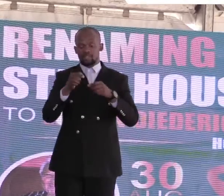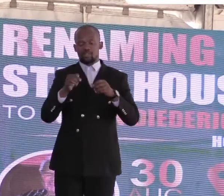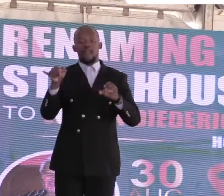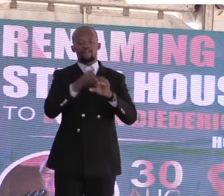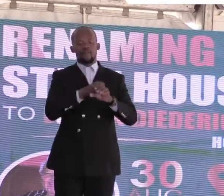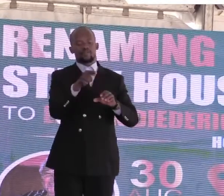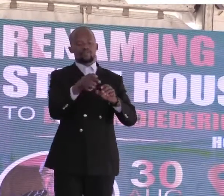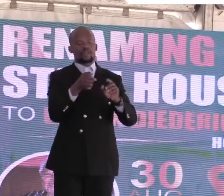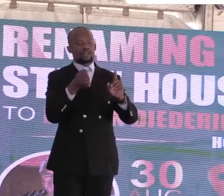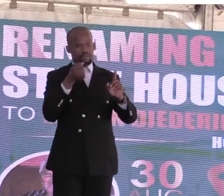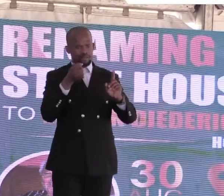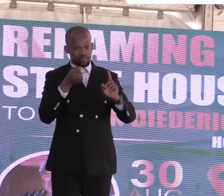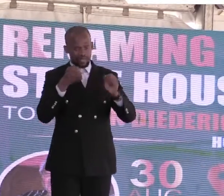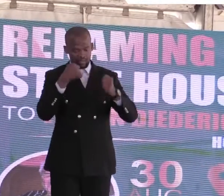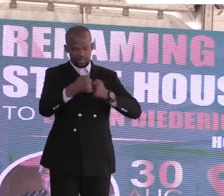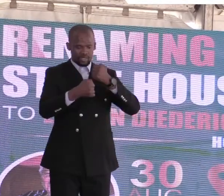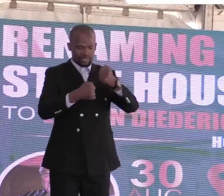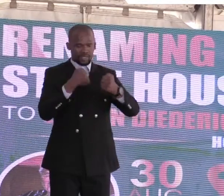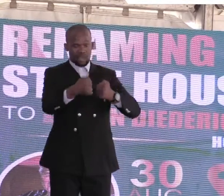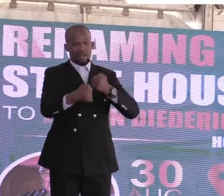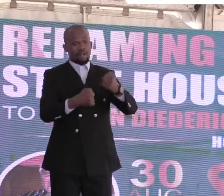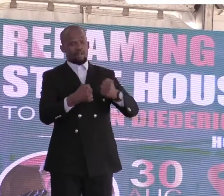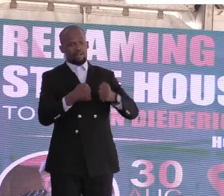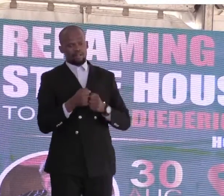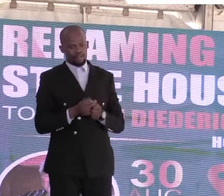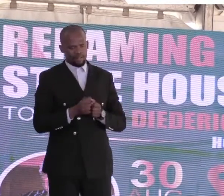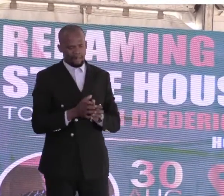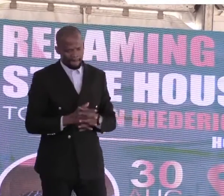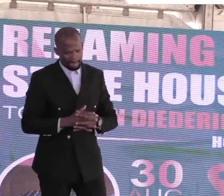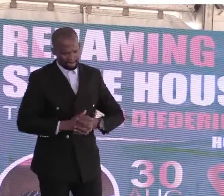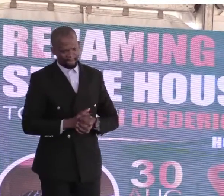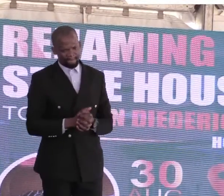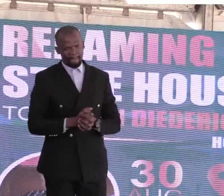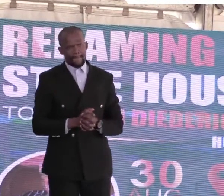the struggle for a complete liberation of our people.